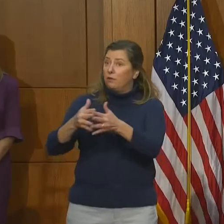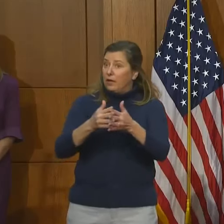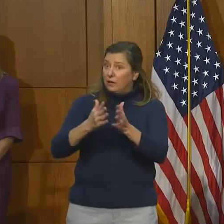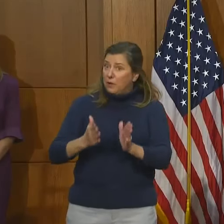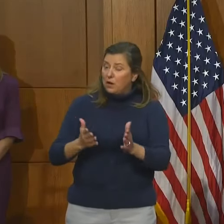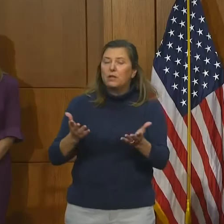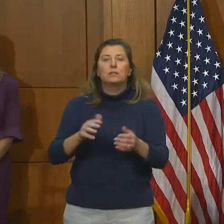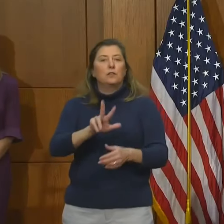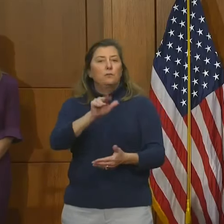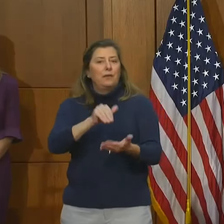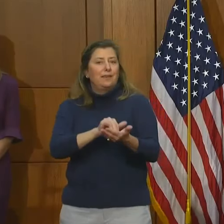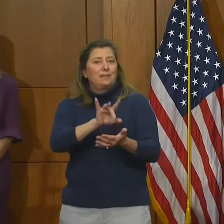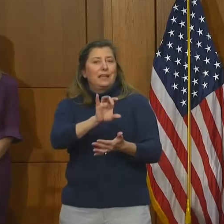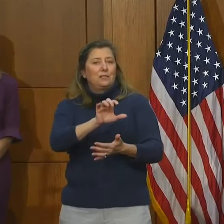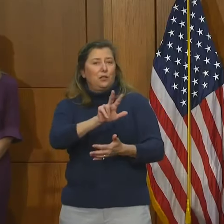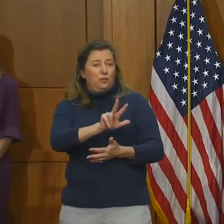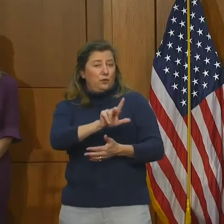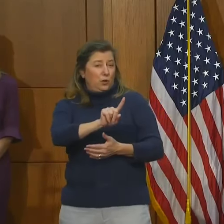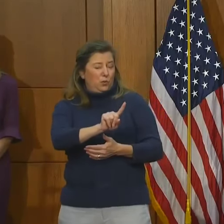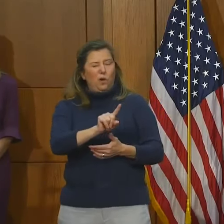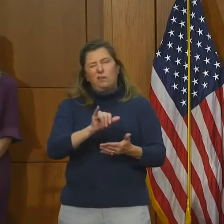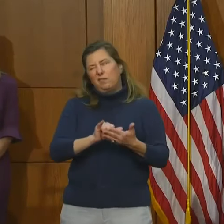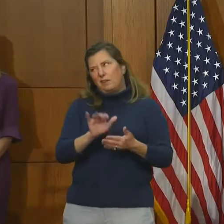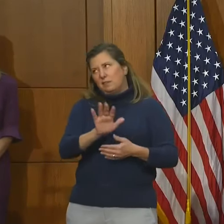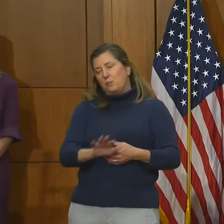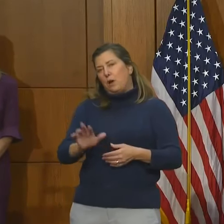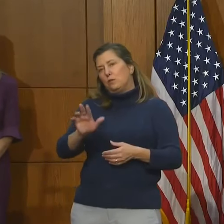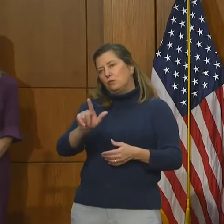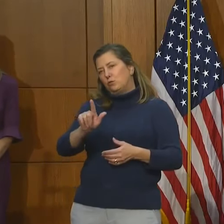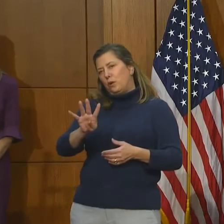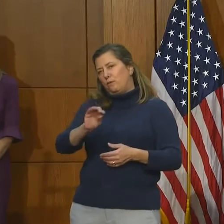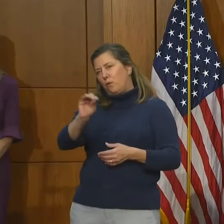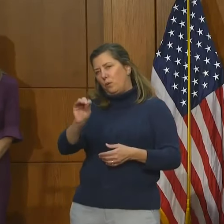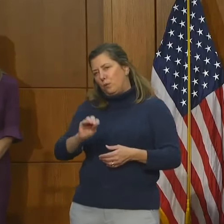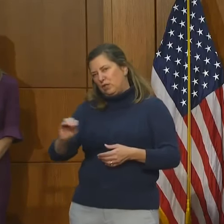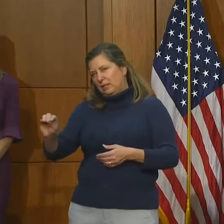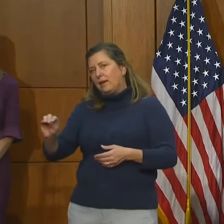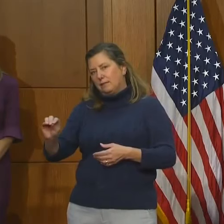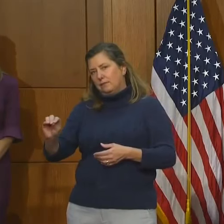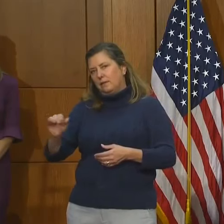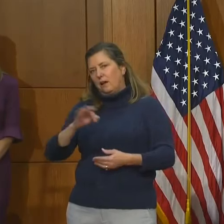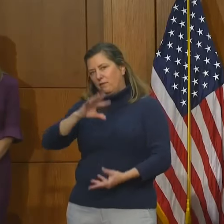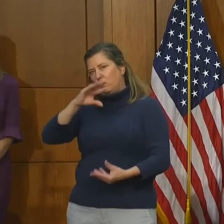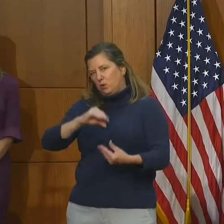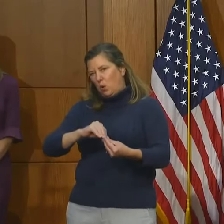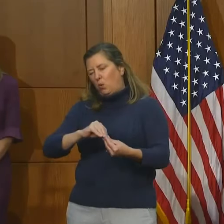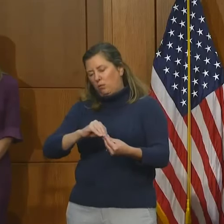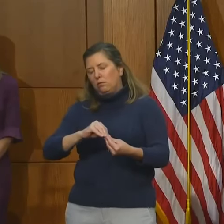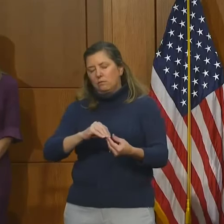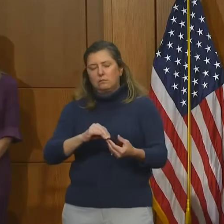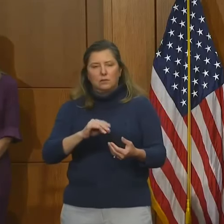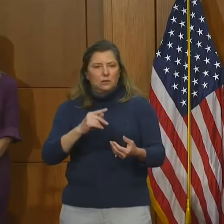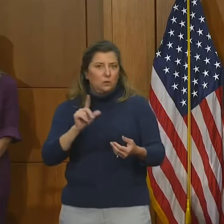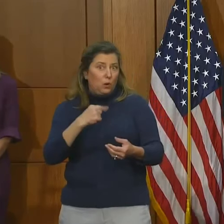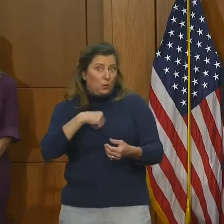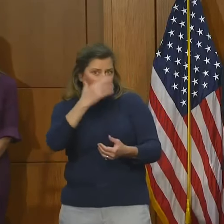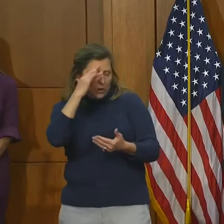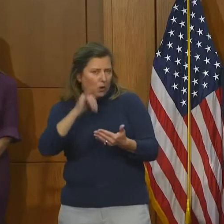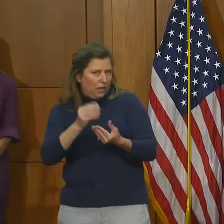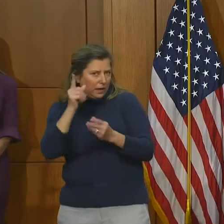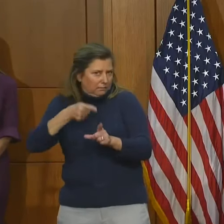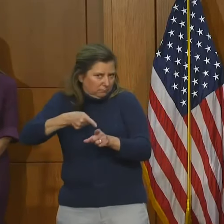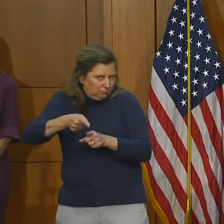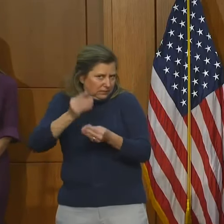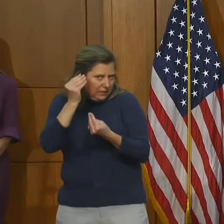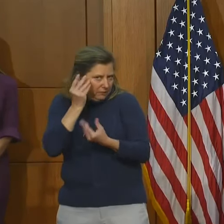at 3,831. That's about 24% of the cases for which we have that demographic